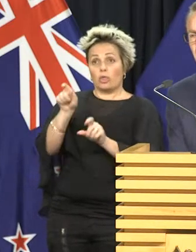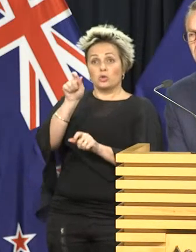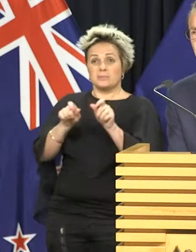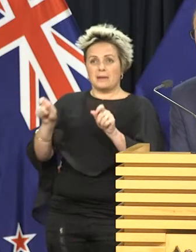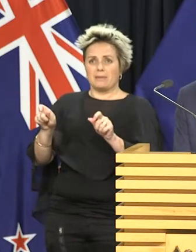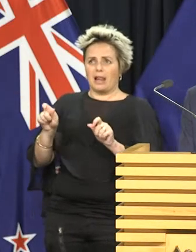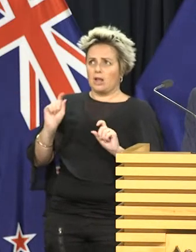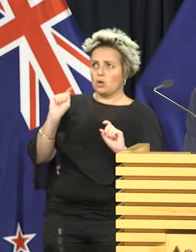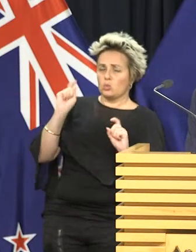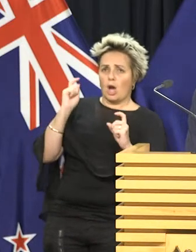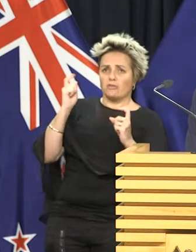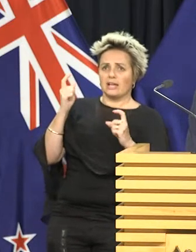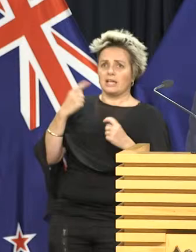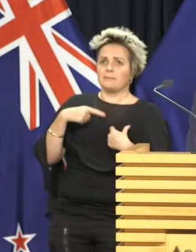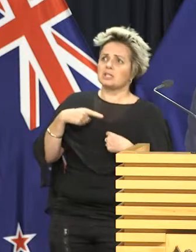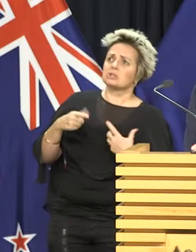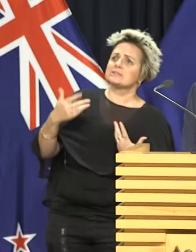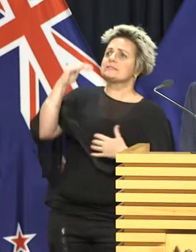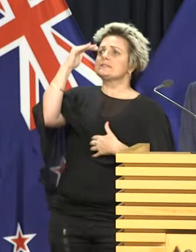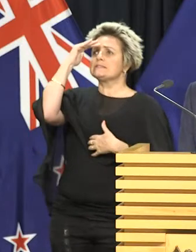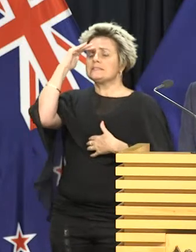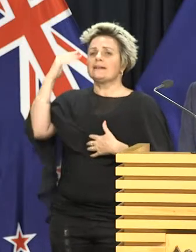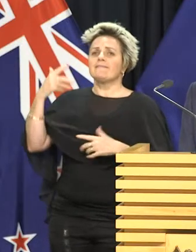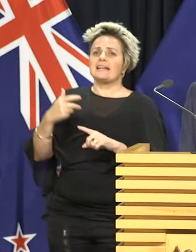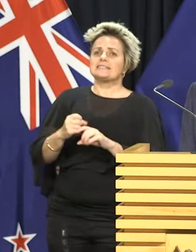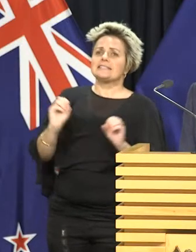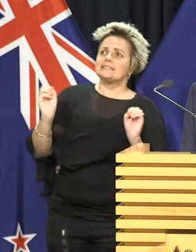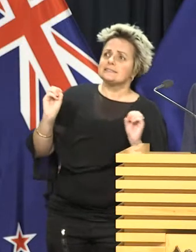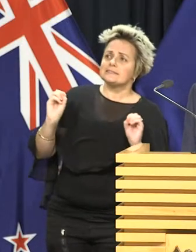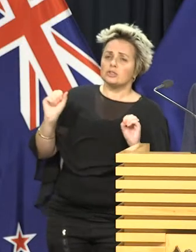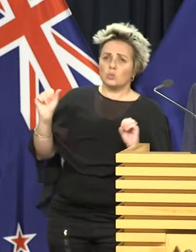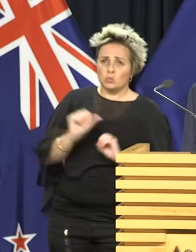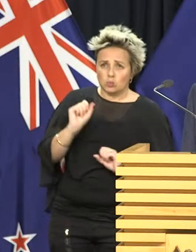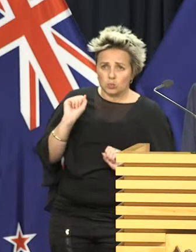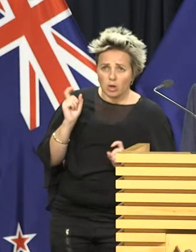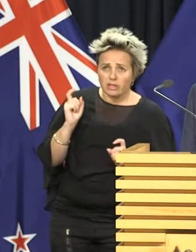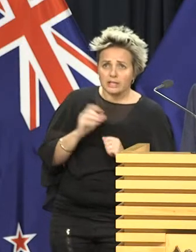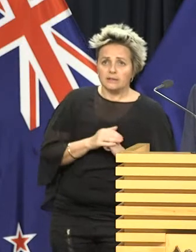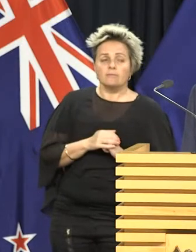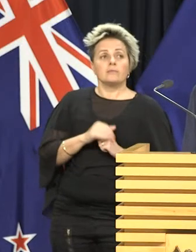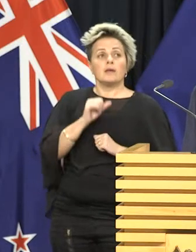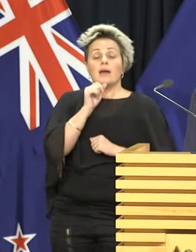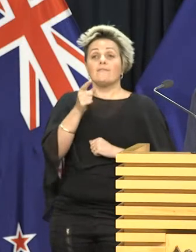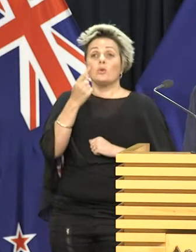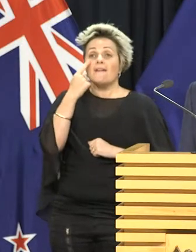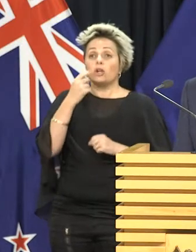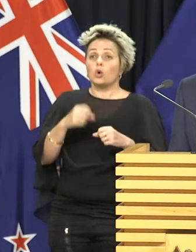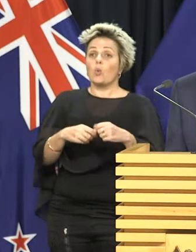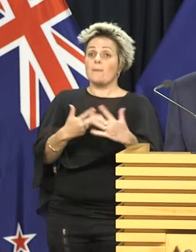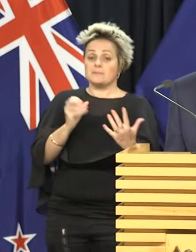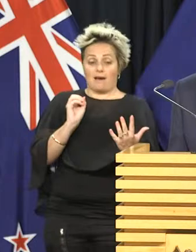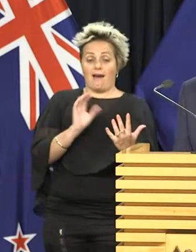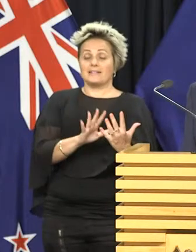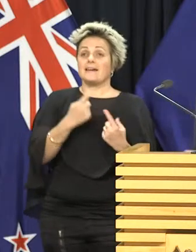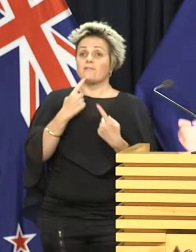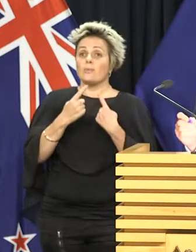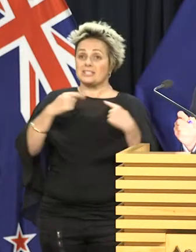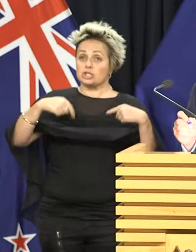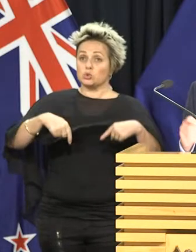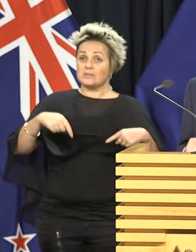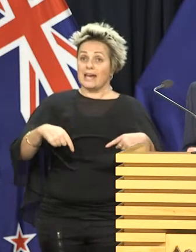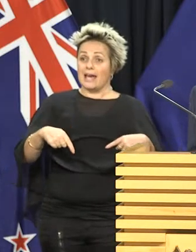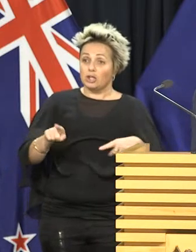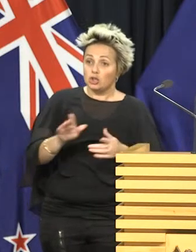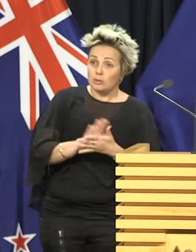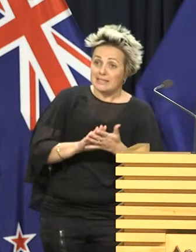concerned that they're not seeing the vaccine yet? I think if you look at the data that will be on the website today, is that